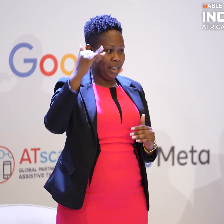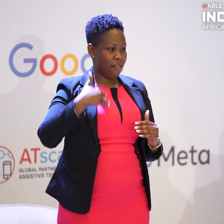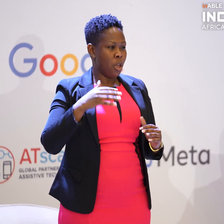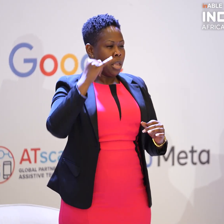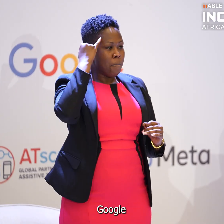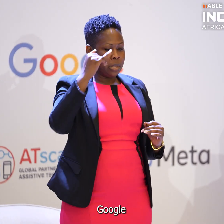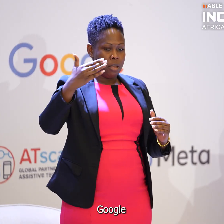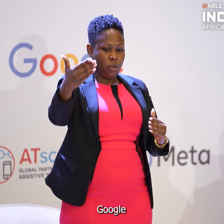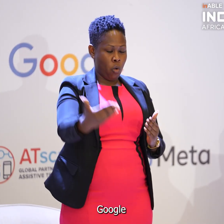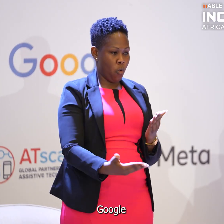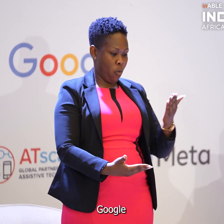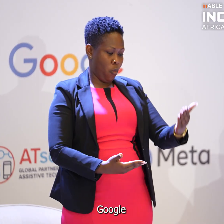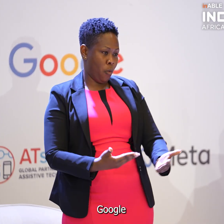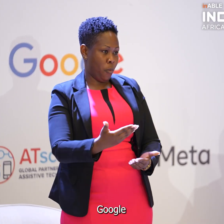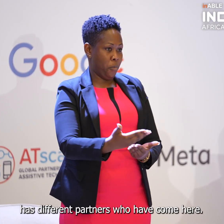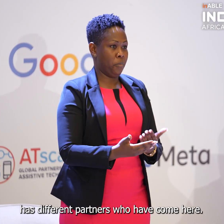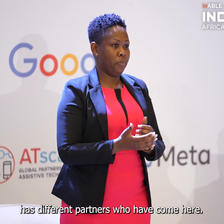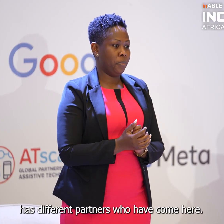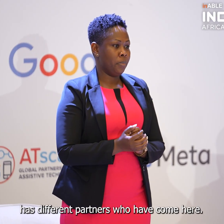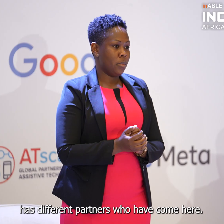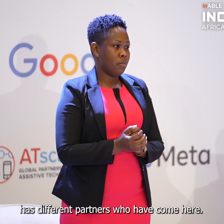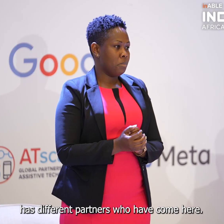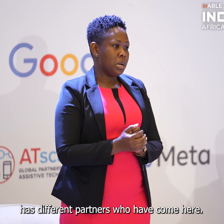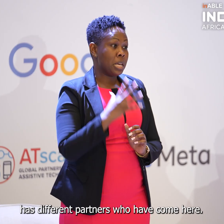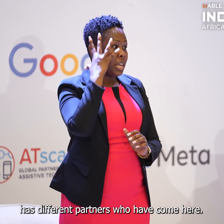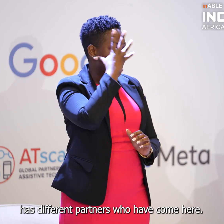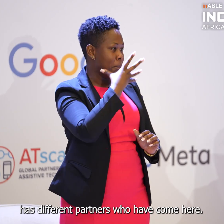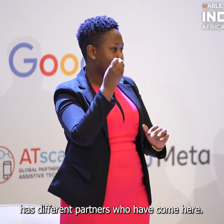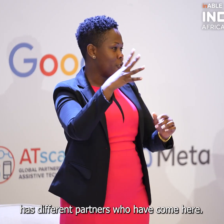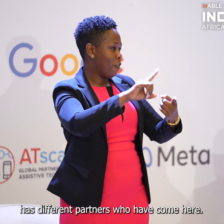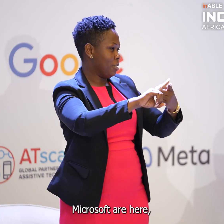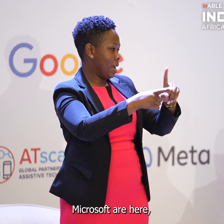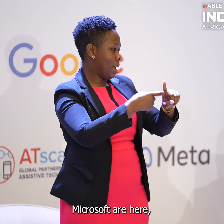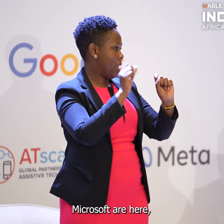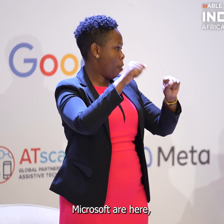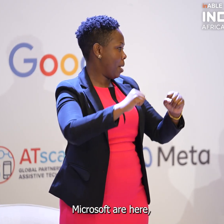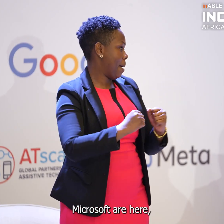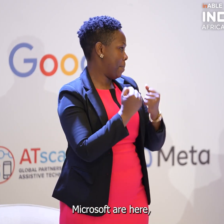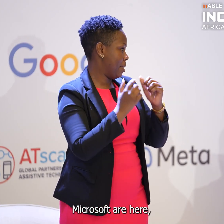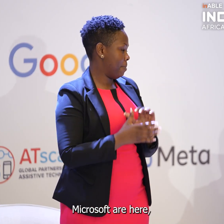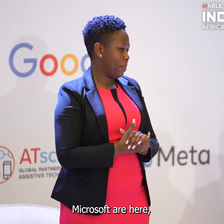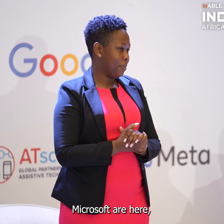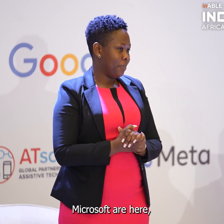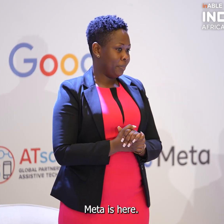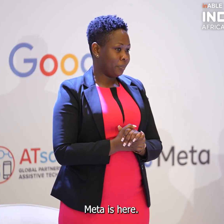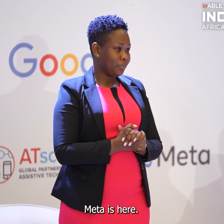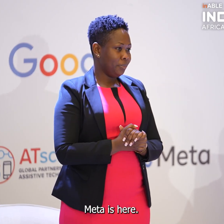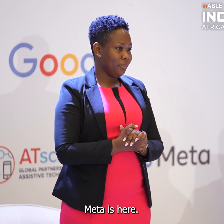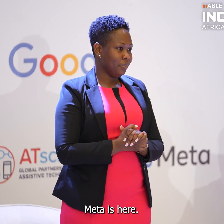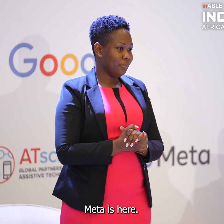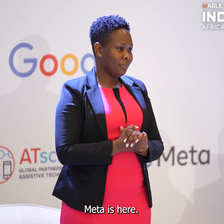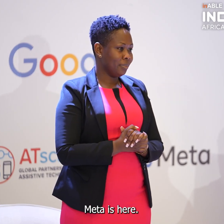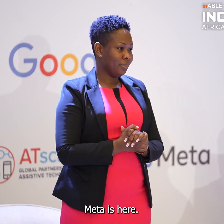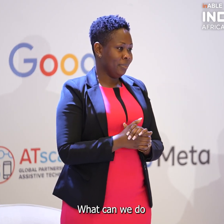Yeah. Google has different partners who have come here. Microsoft are here. Meta